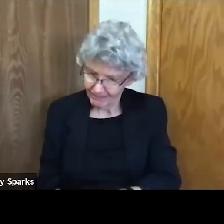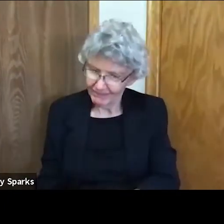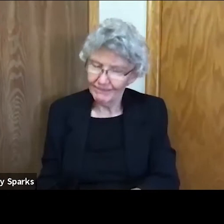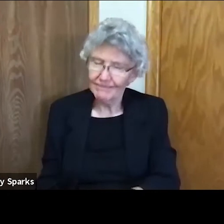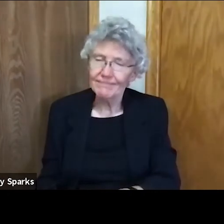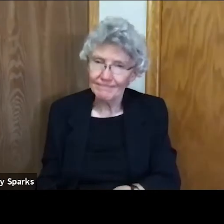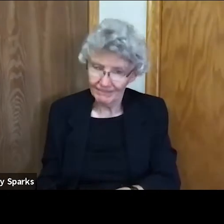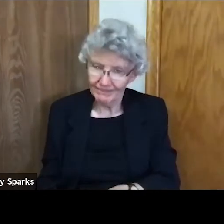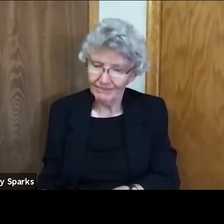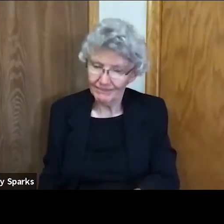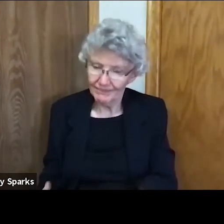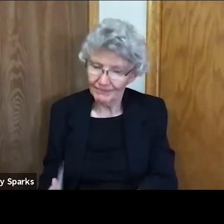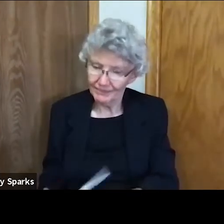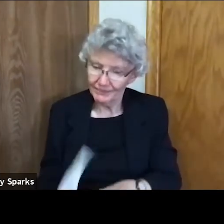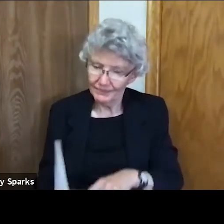Amen.